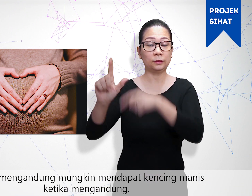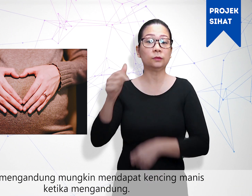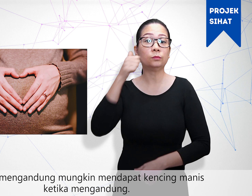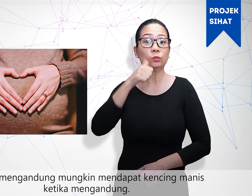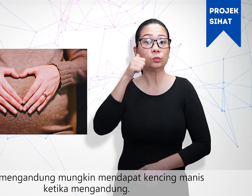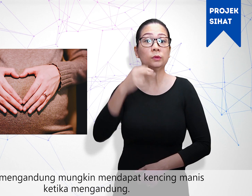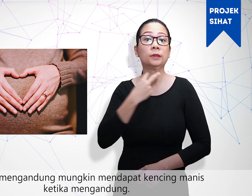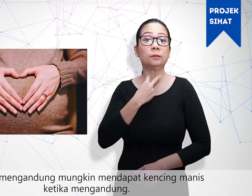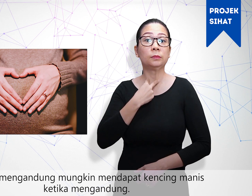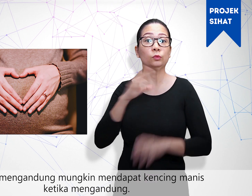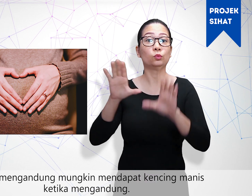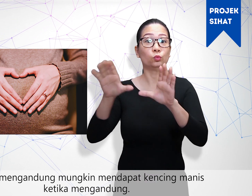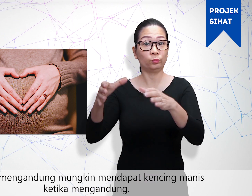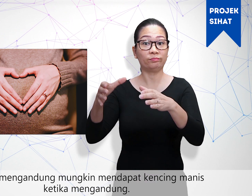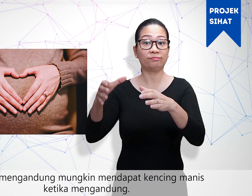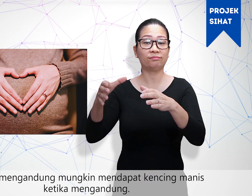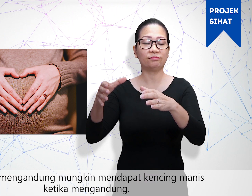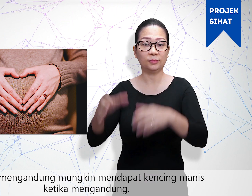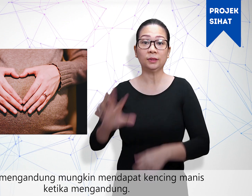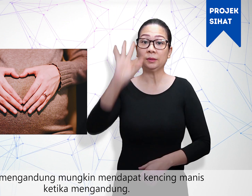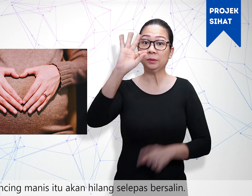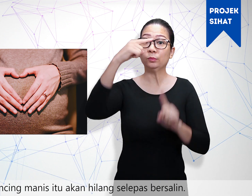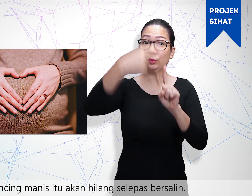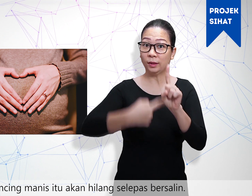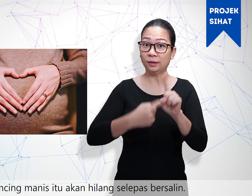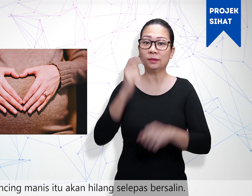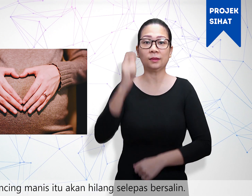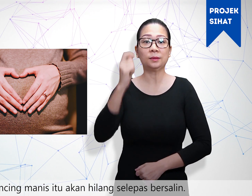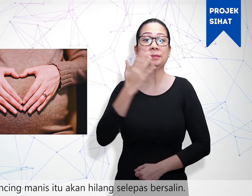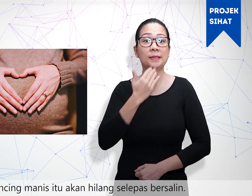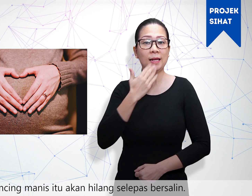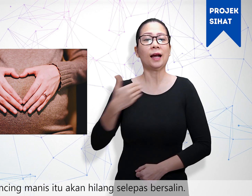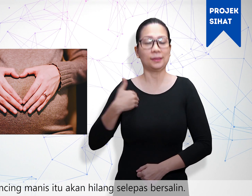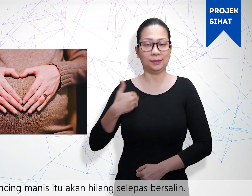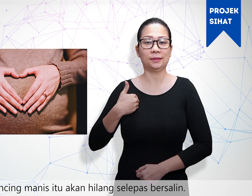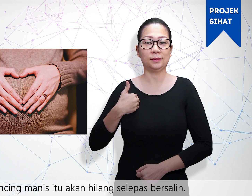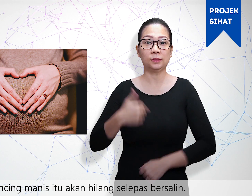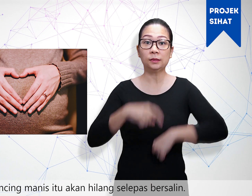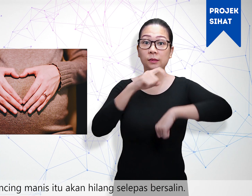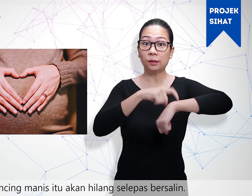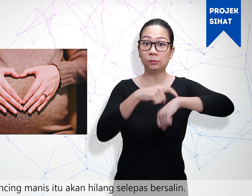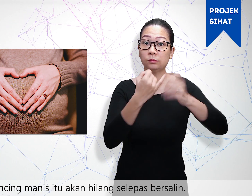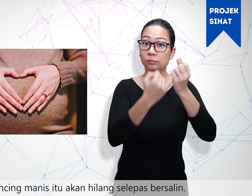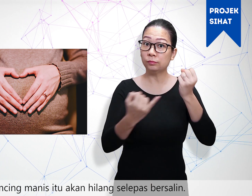affects some women during pregnancy. It goes away after the baby is